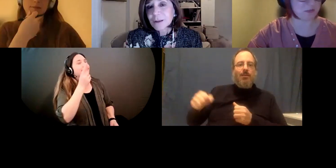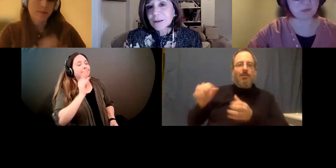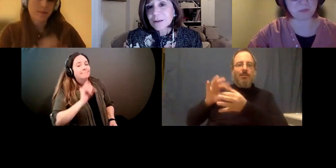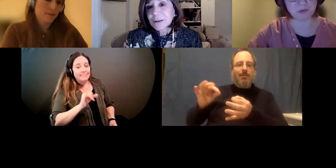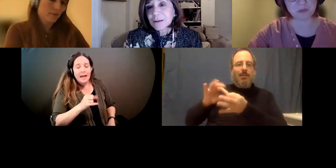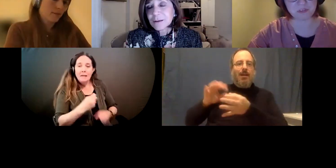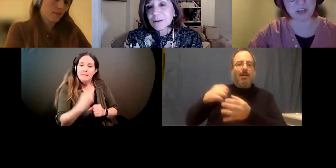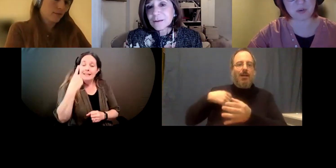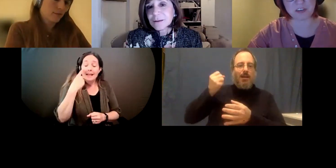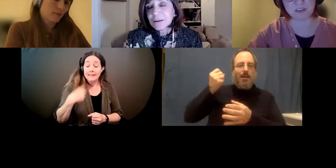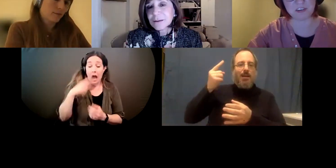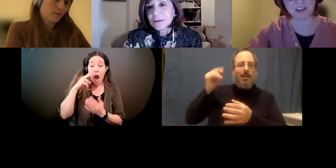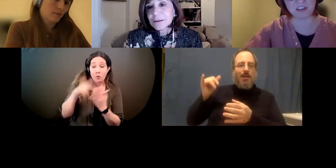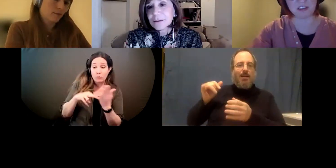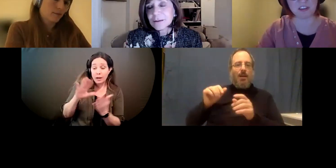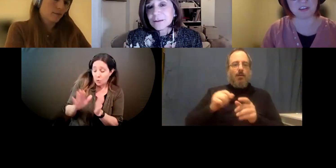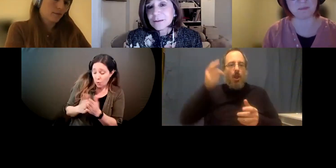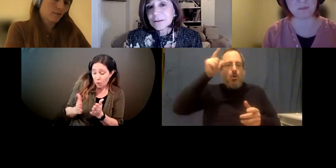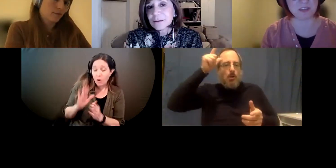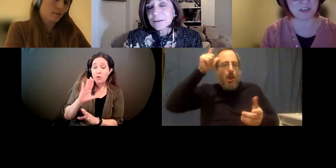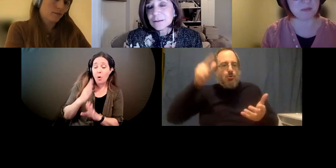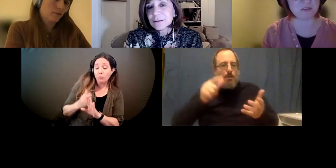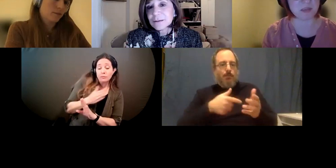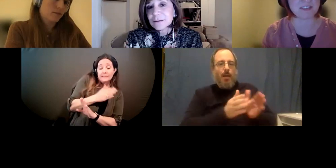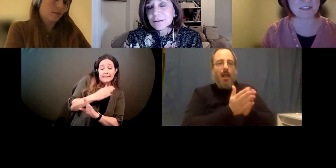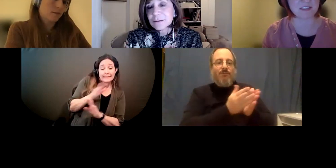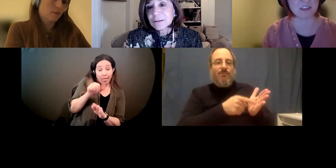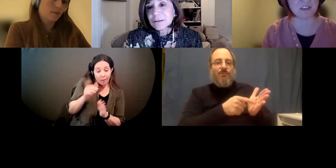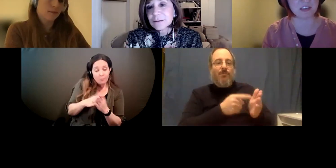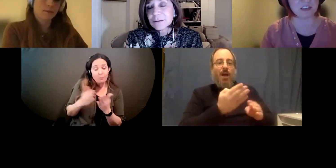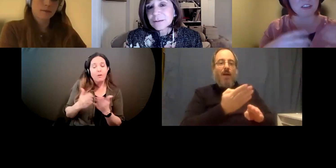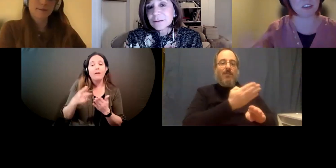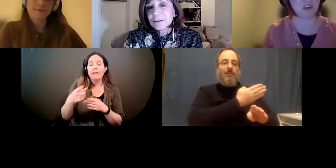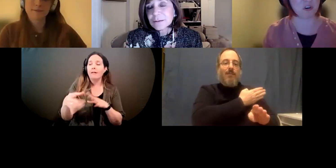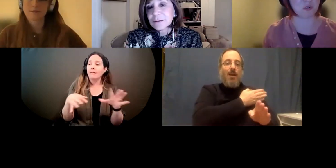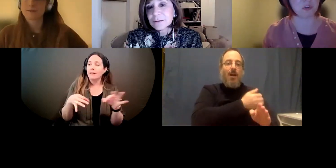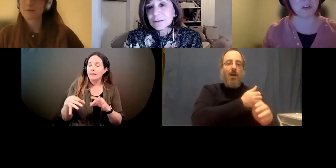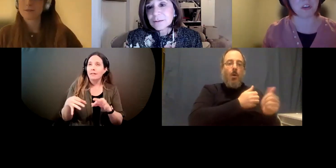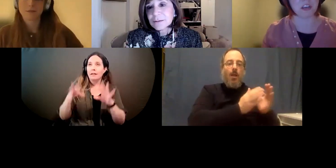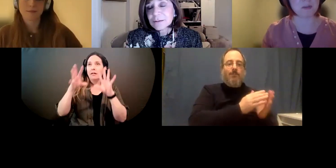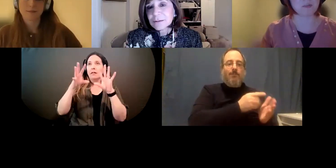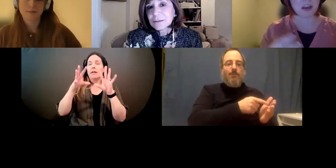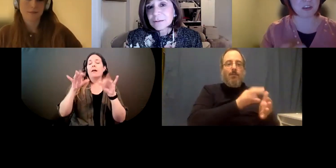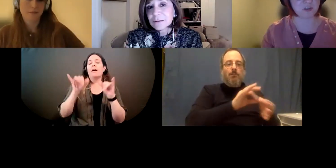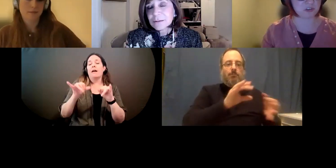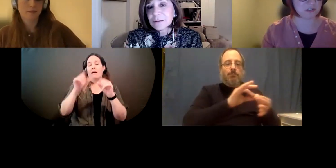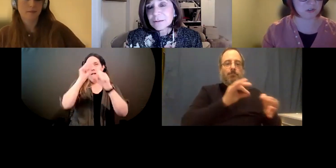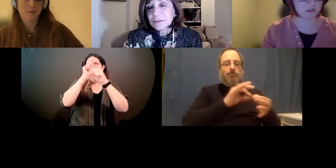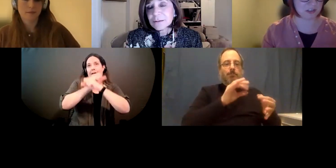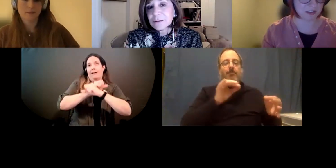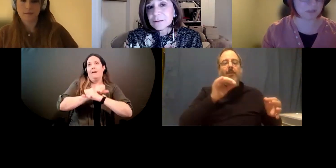your previous books. Now the image makes, like the whole image behind